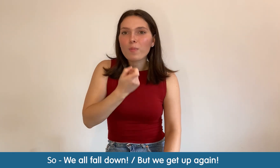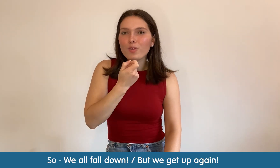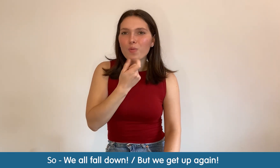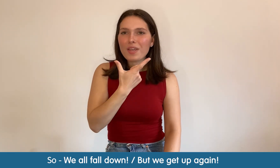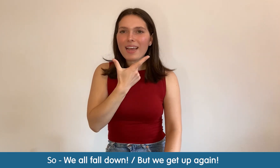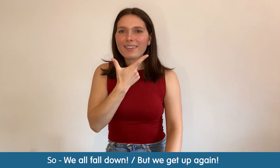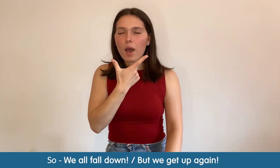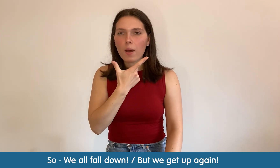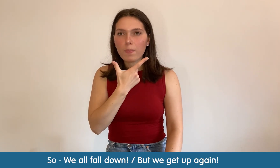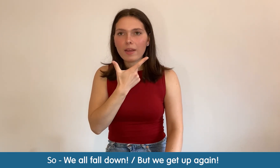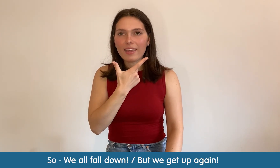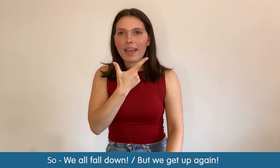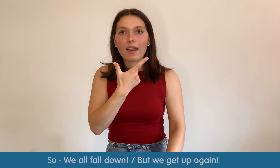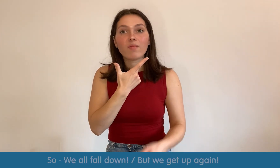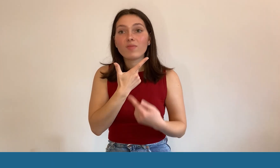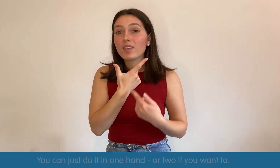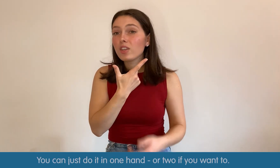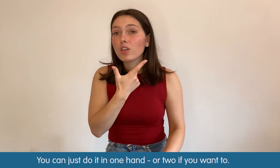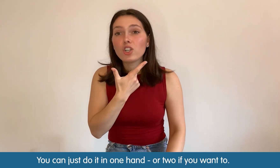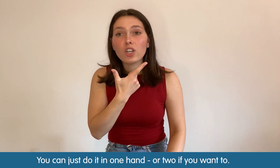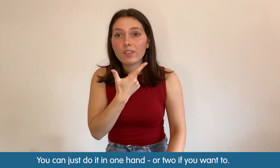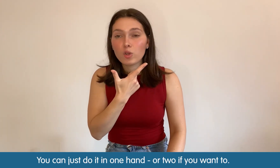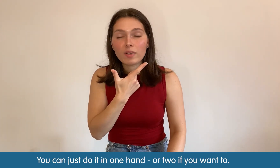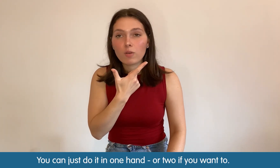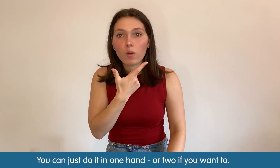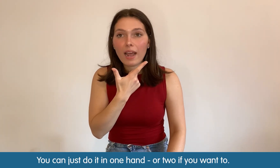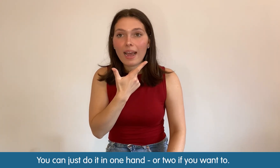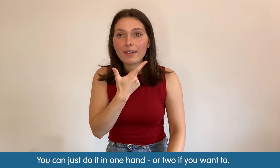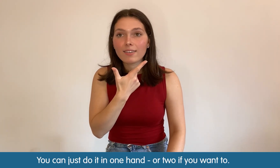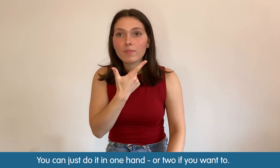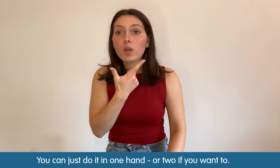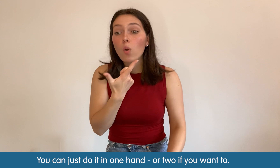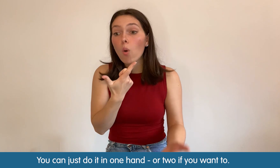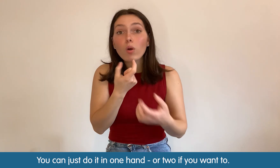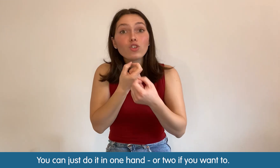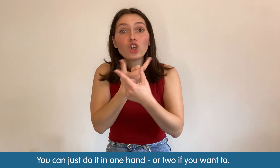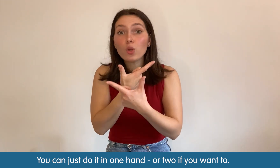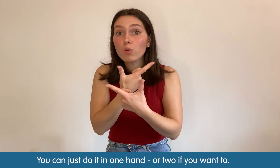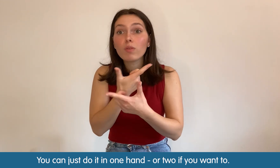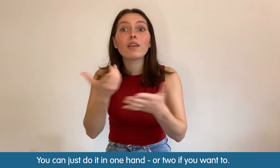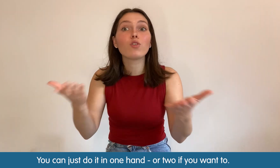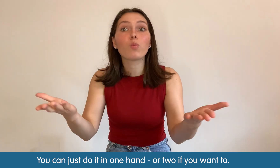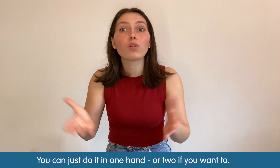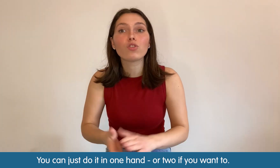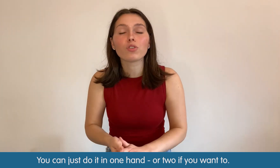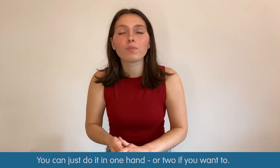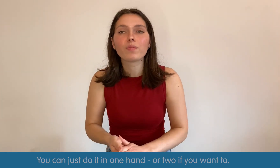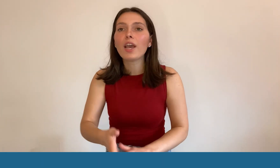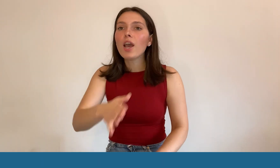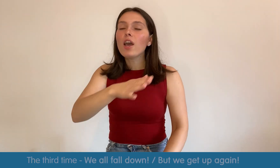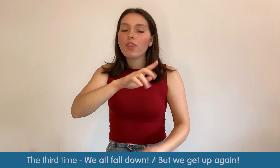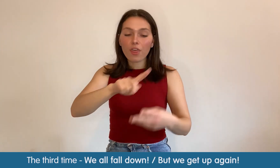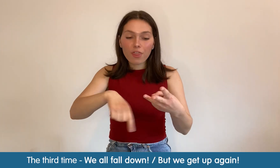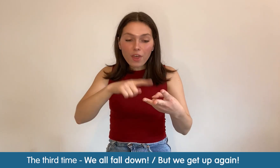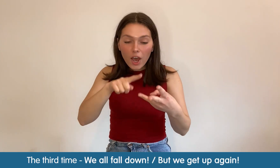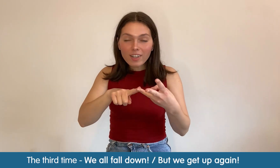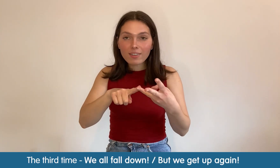we get up again. You can just do it in one hand or 2 if you want to. The third